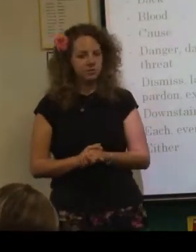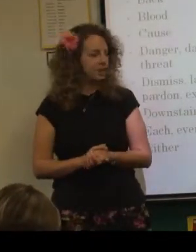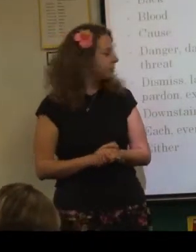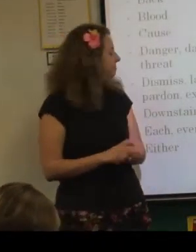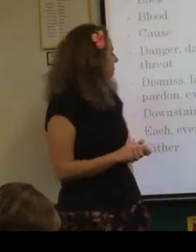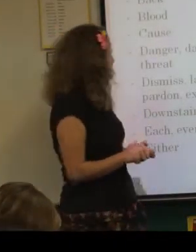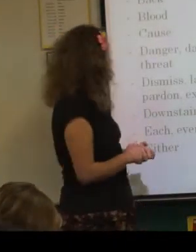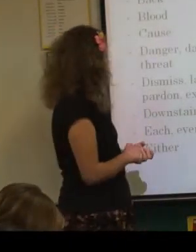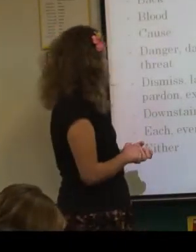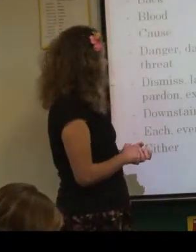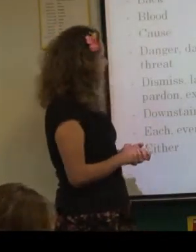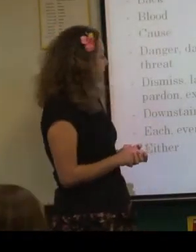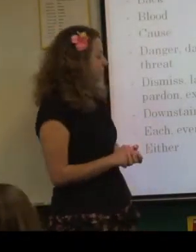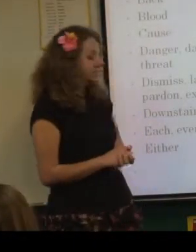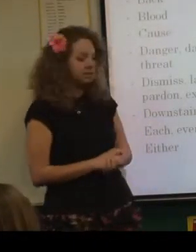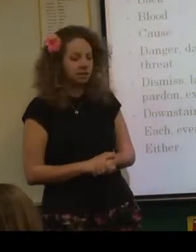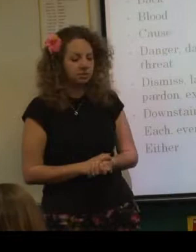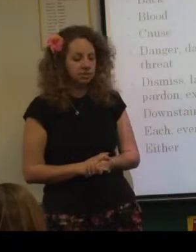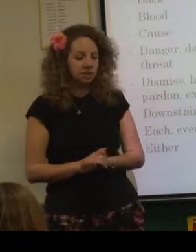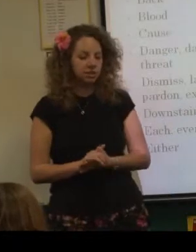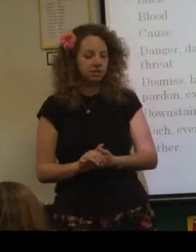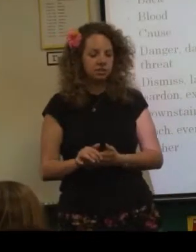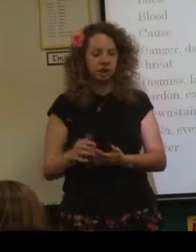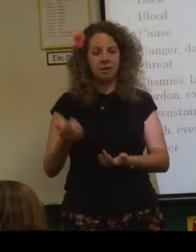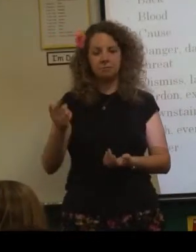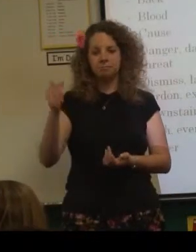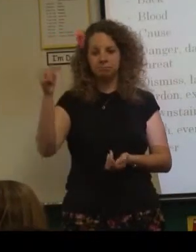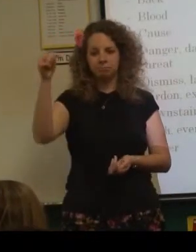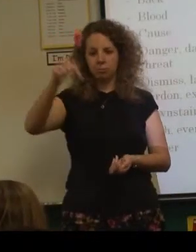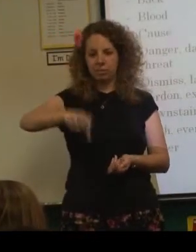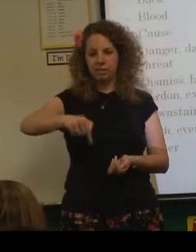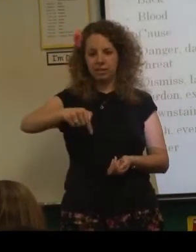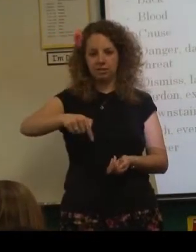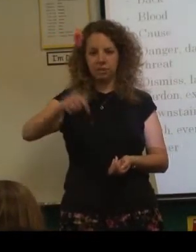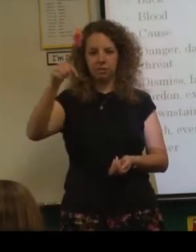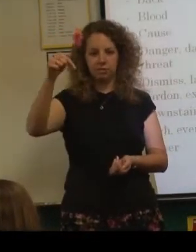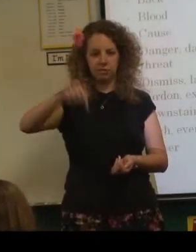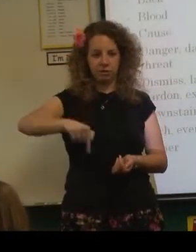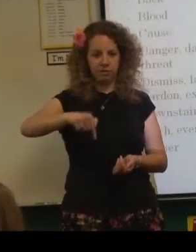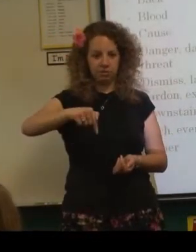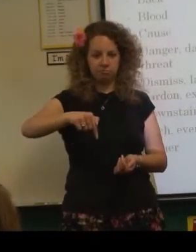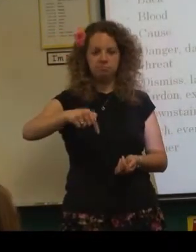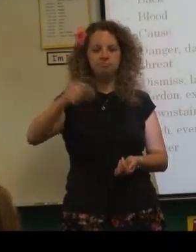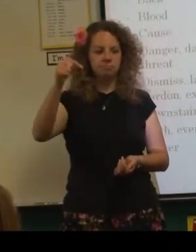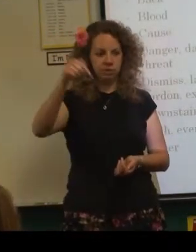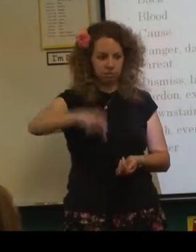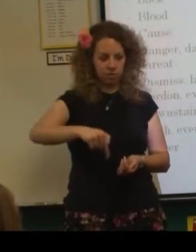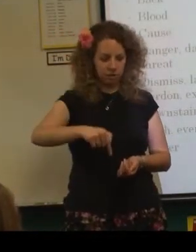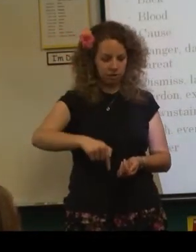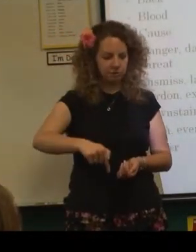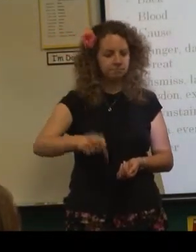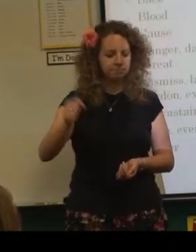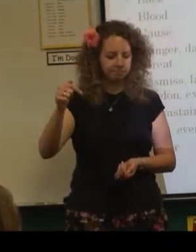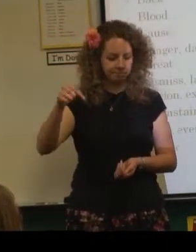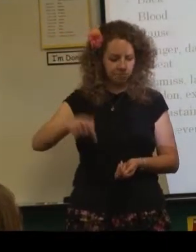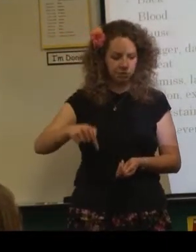for that one. And then downstairs, pointing down, like referring down, downstairs.